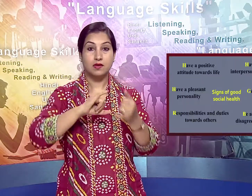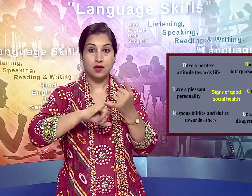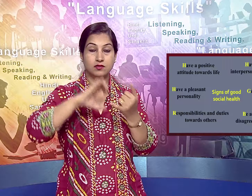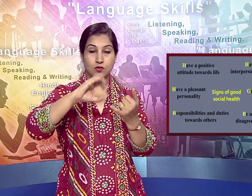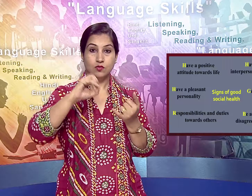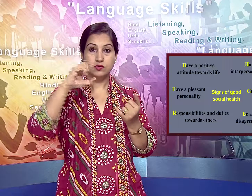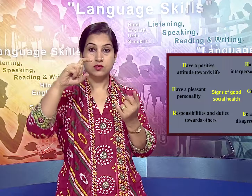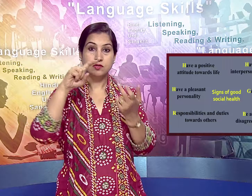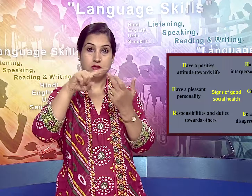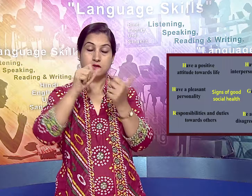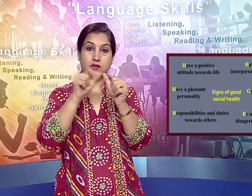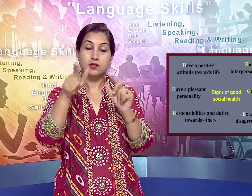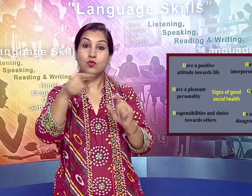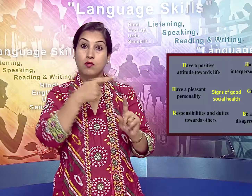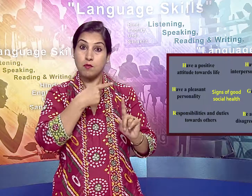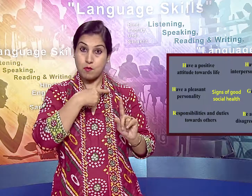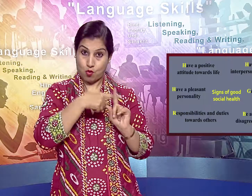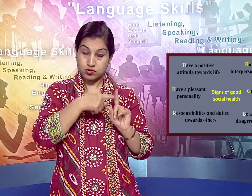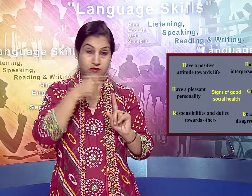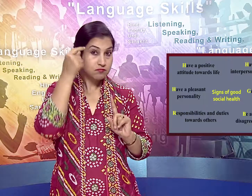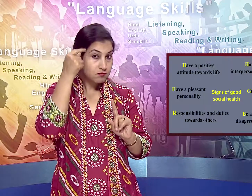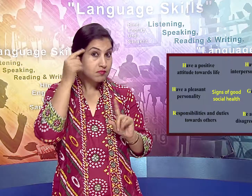When you have a positive attitude towards life,